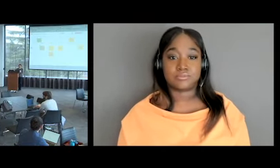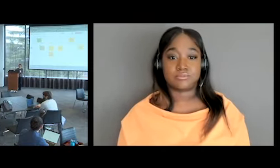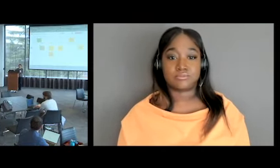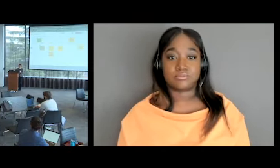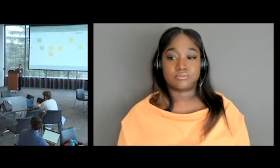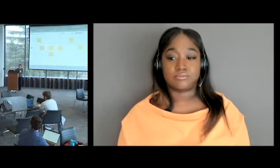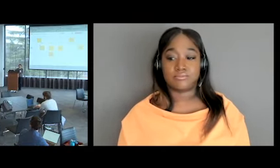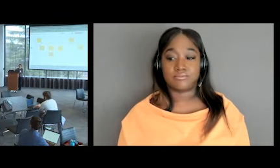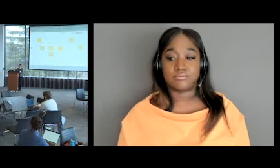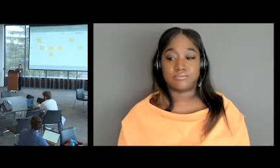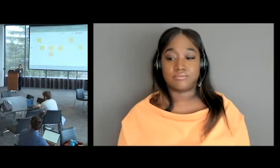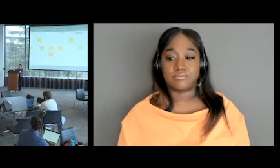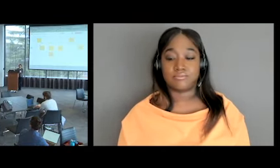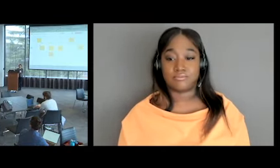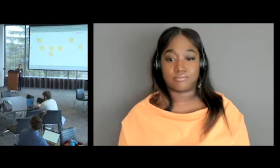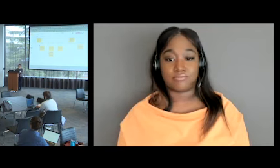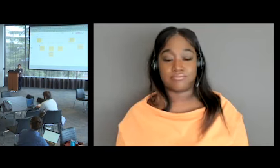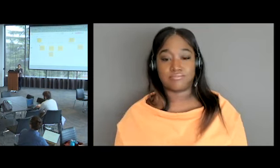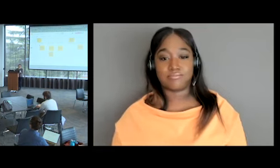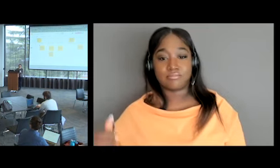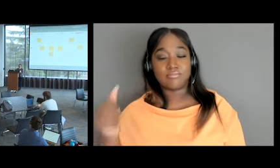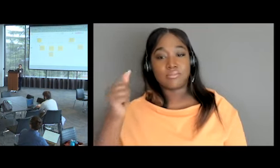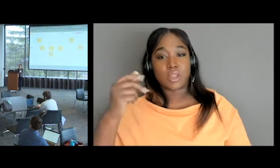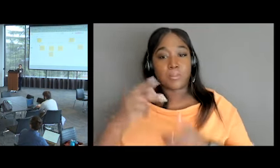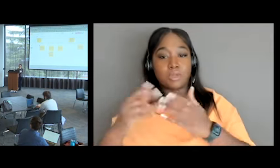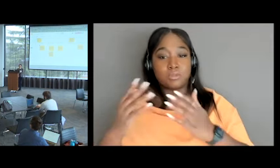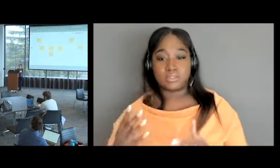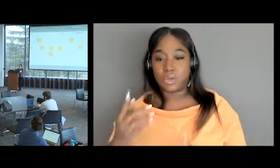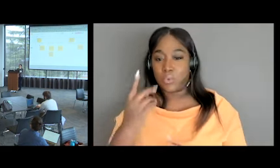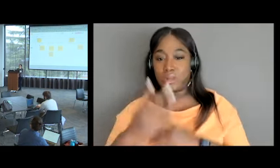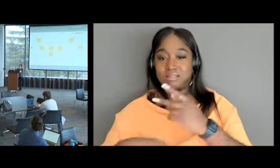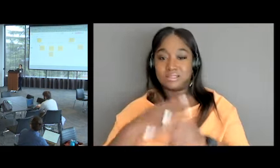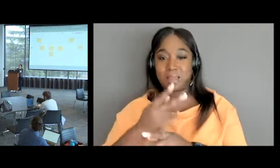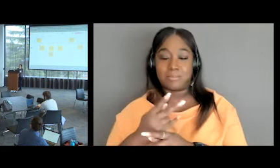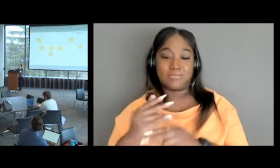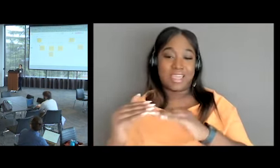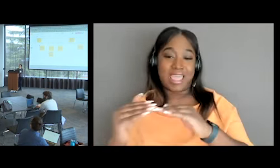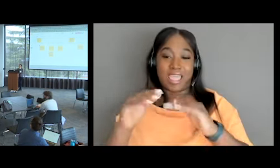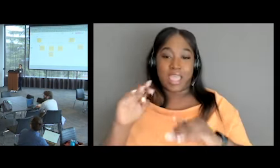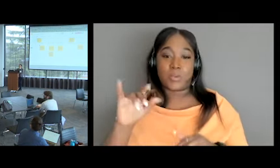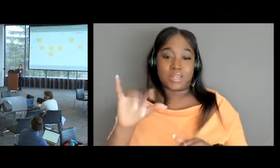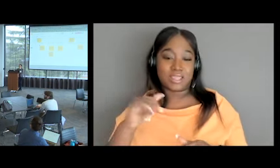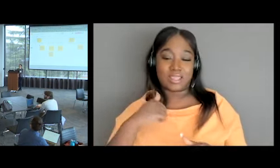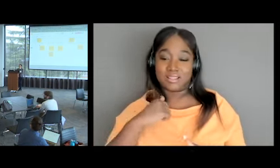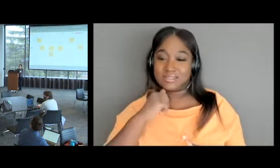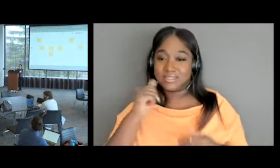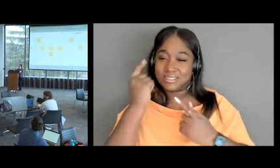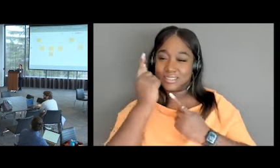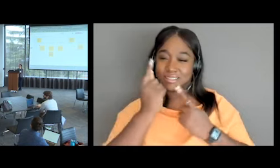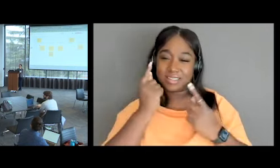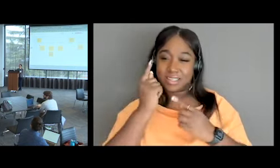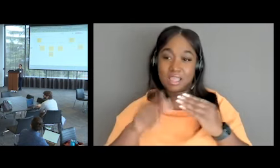One type of equity that I didn't really think about, despite having been told